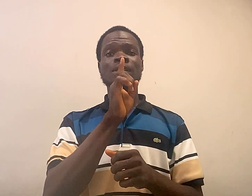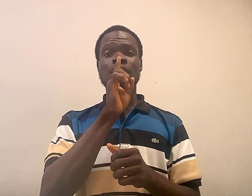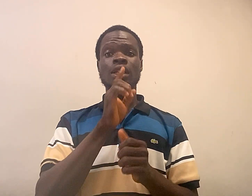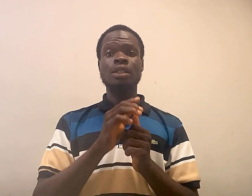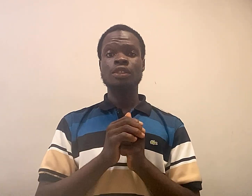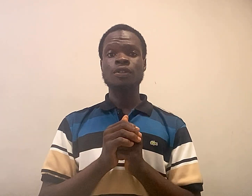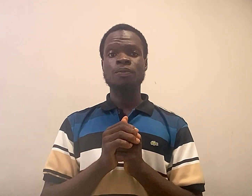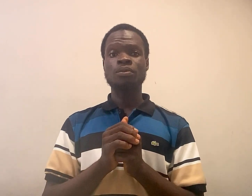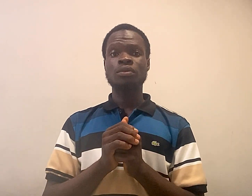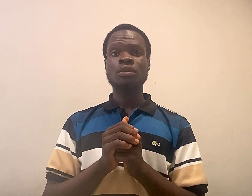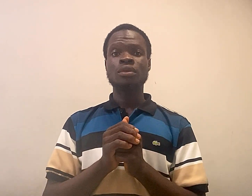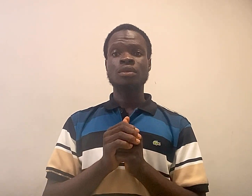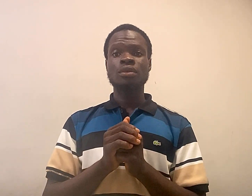is lethal.